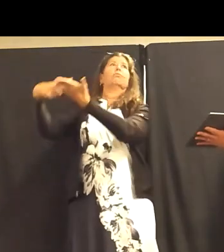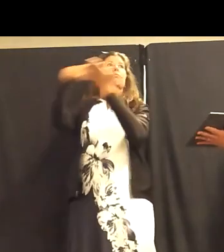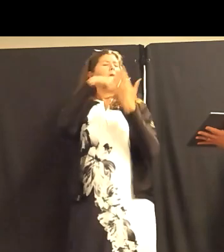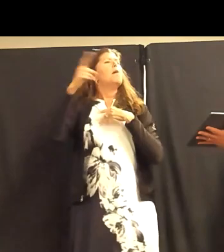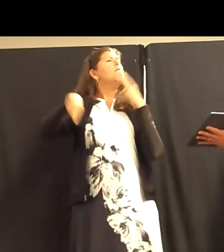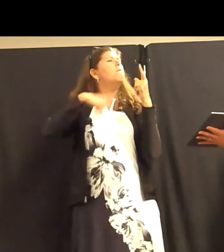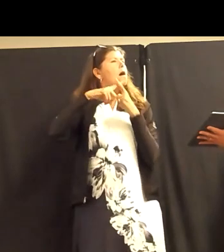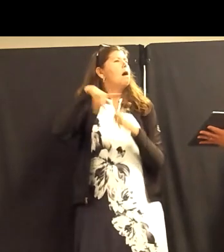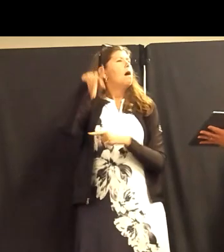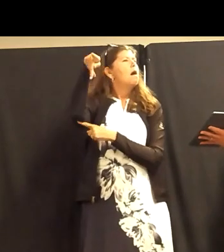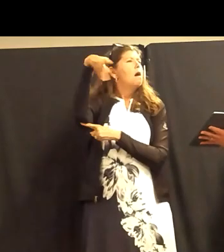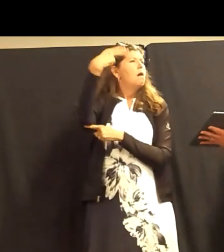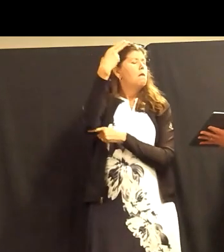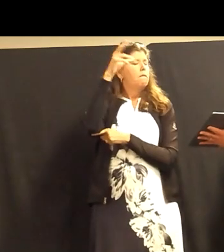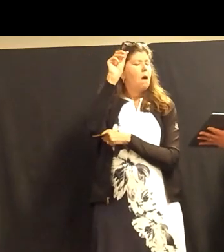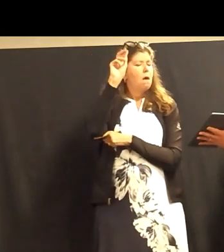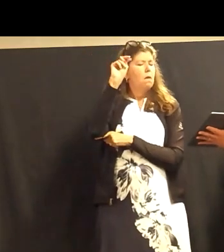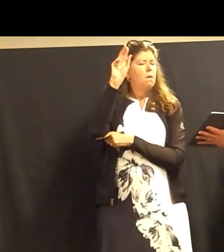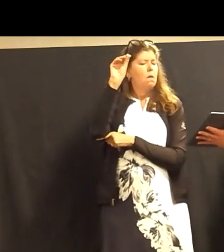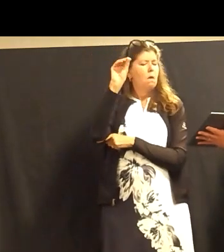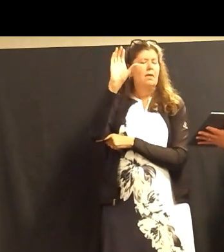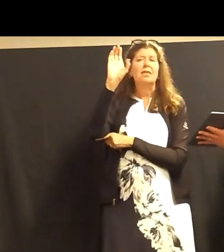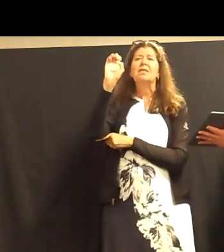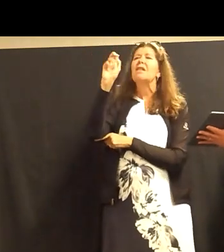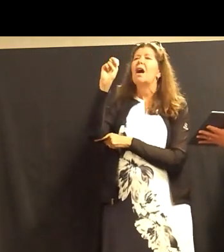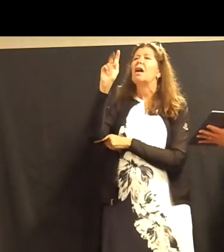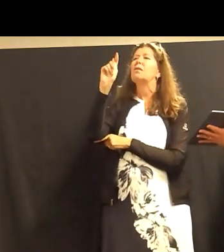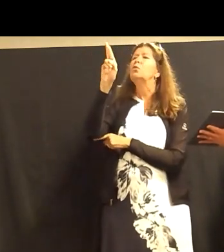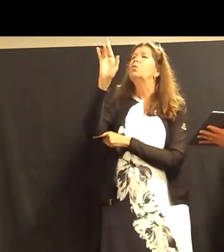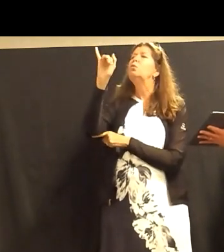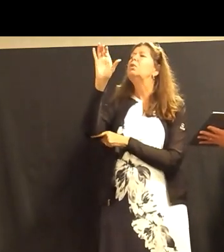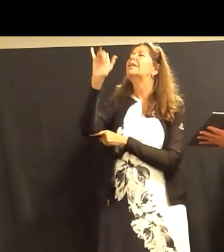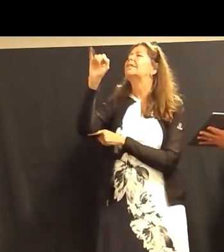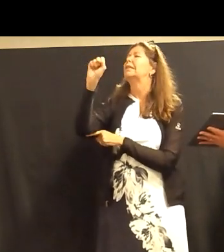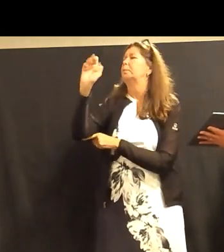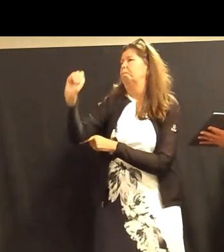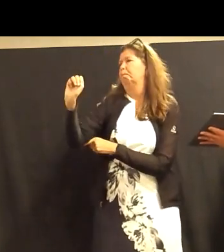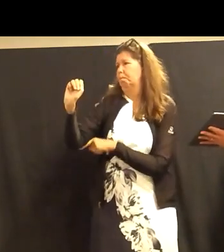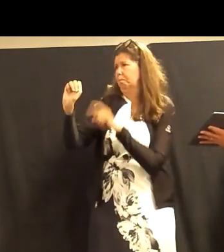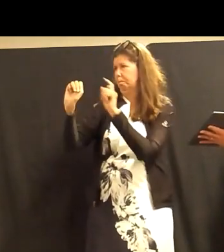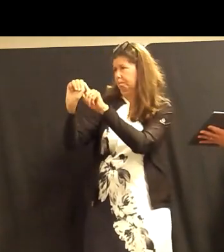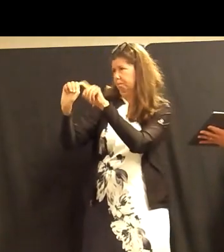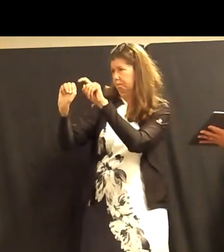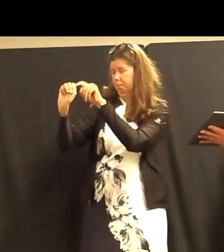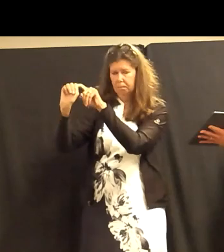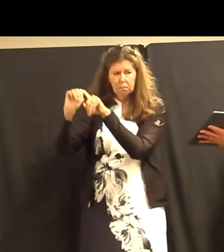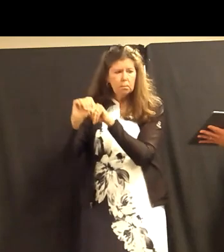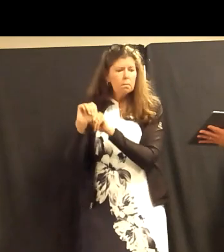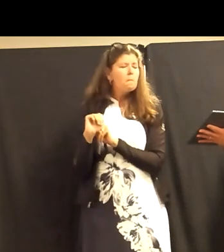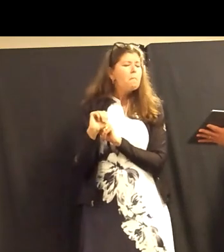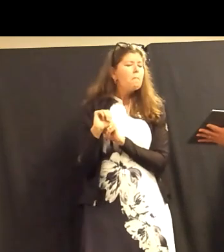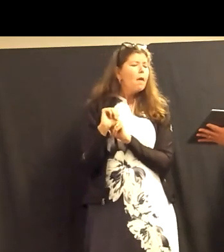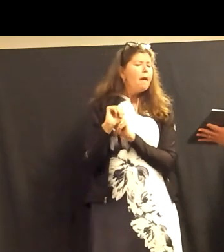A vital perspective today and a discussion that is seen in this community is